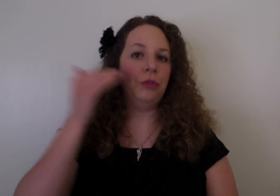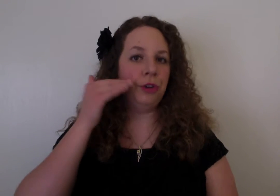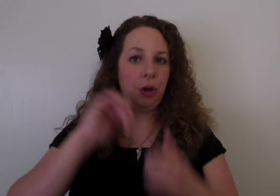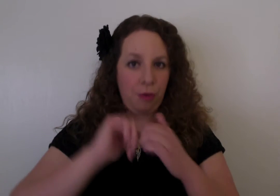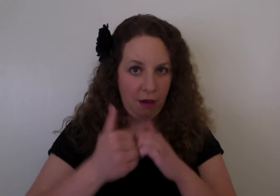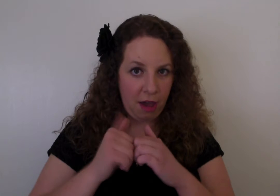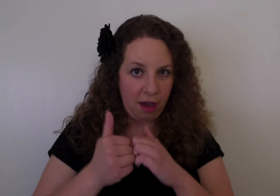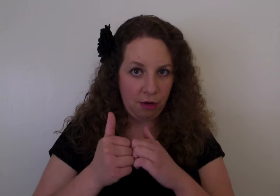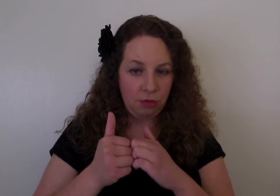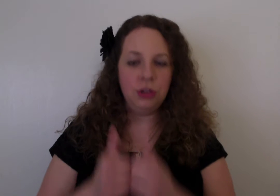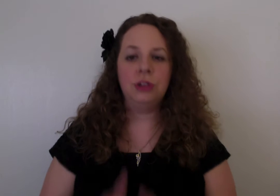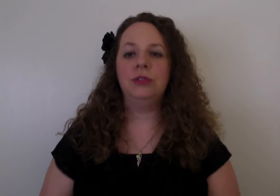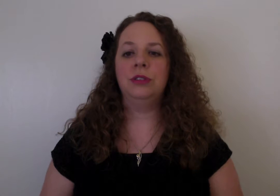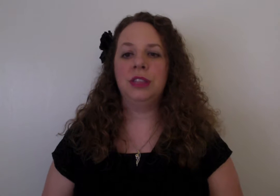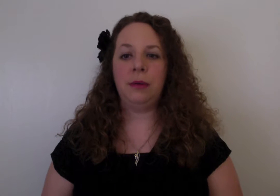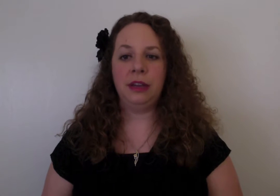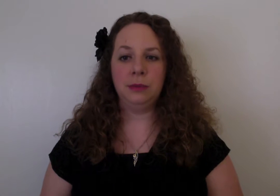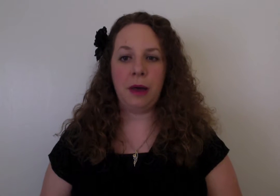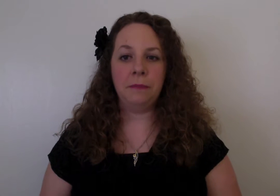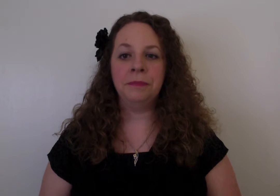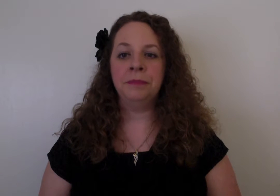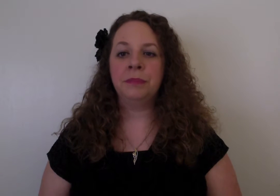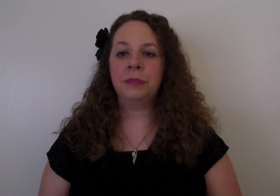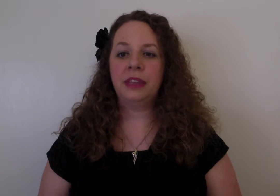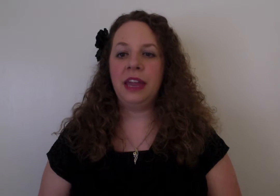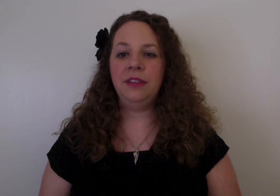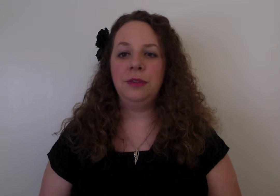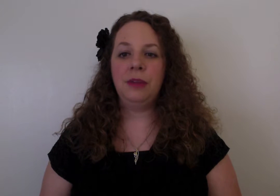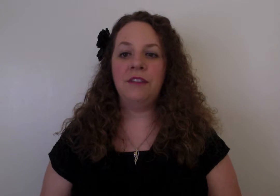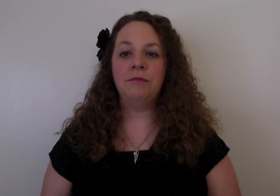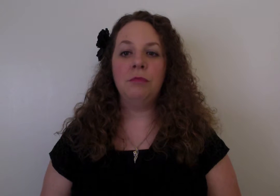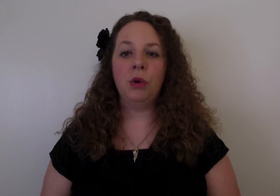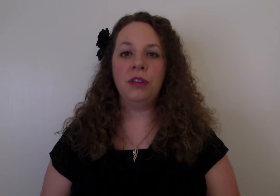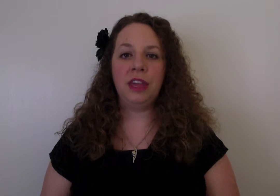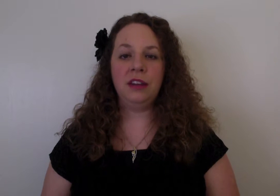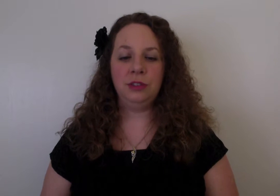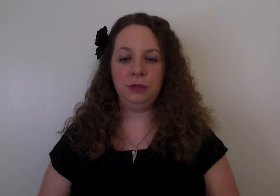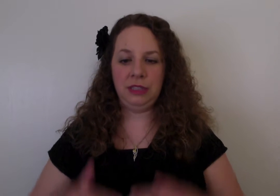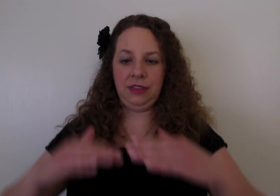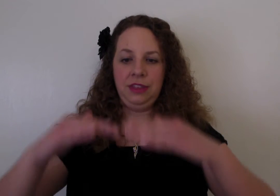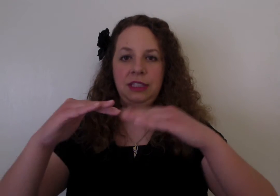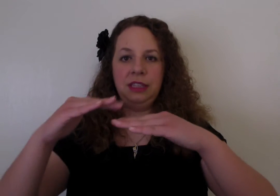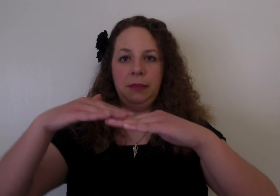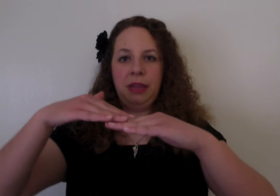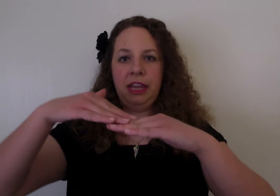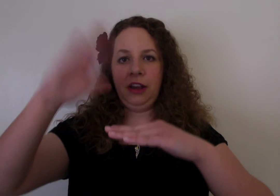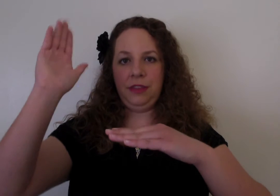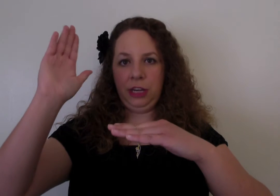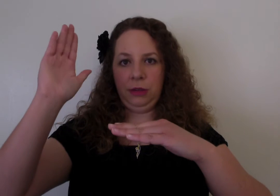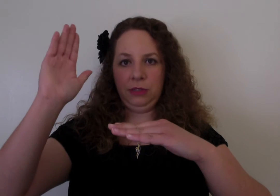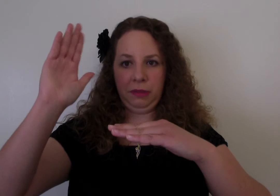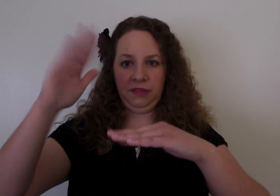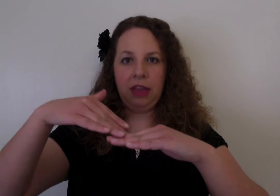know how. You can do it that way as well. Okay. Then we have more than. So it's like this is the limit here and then it goes above that.